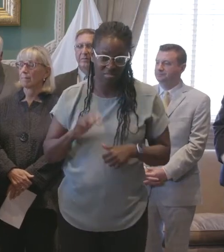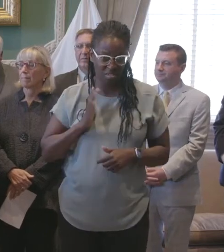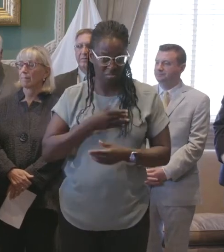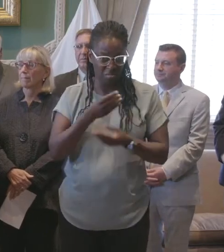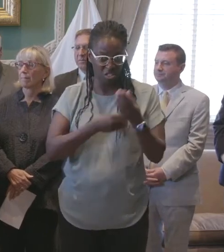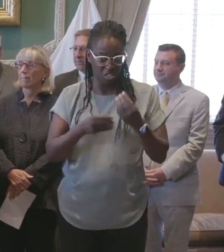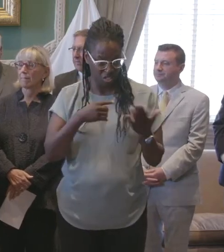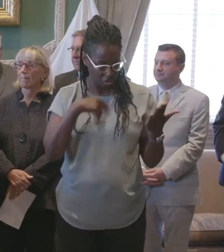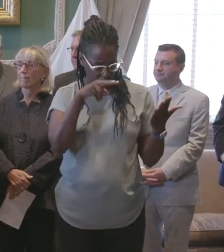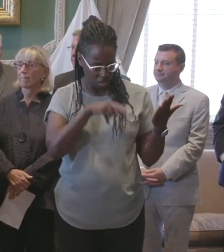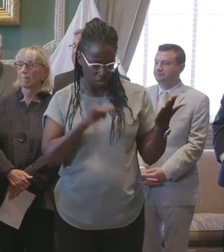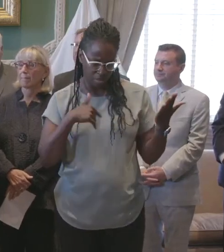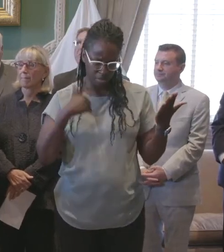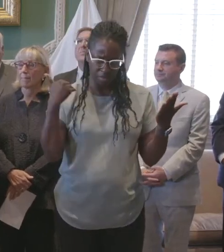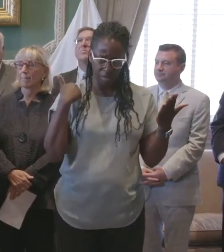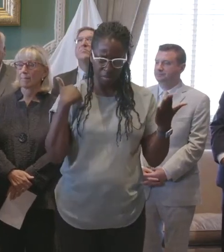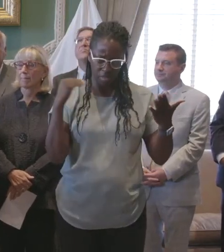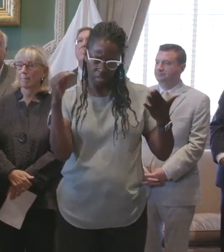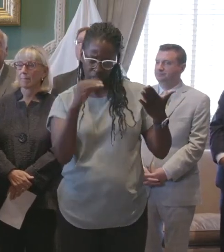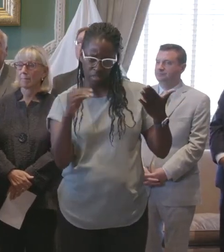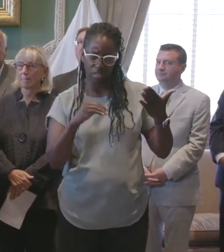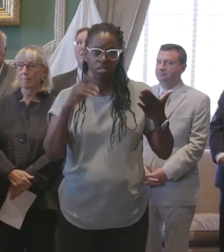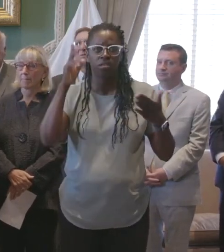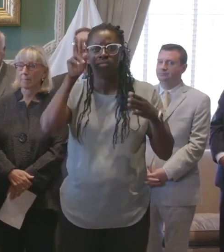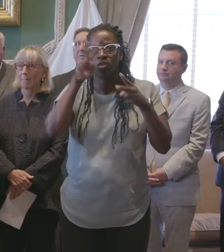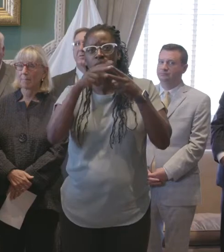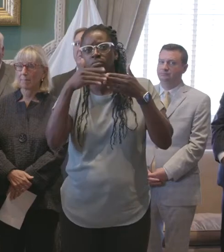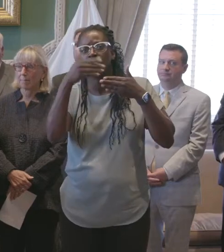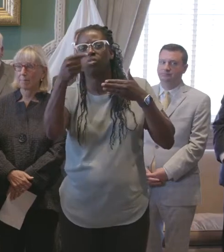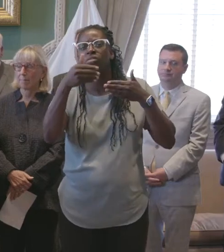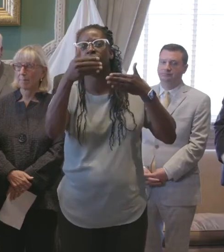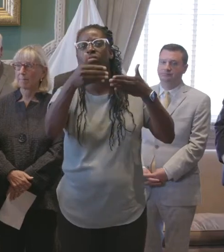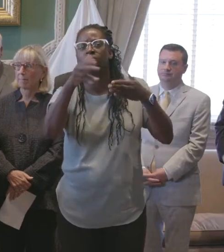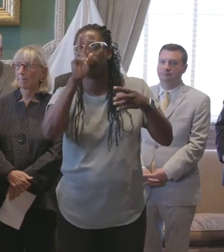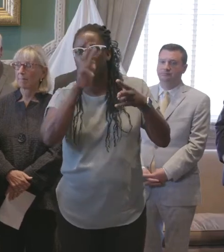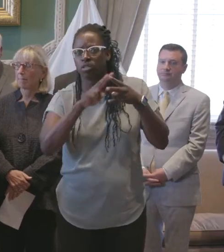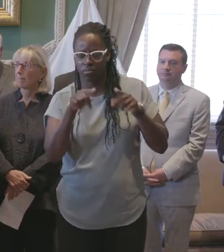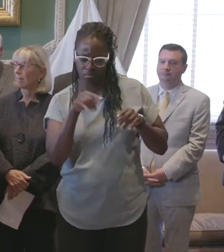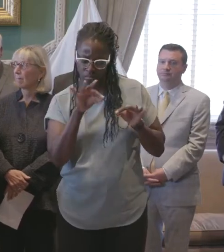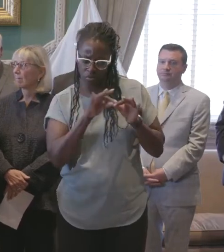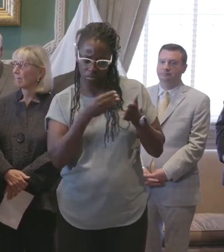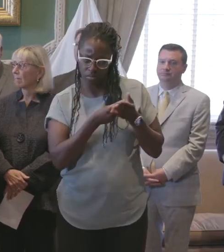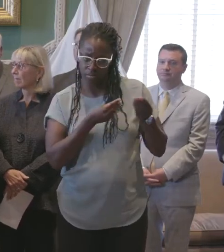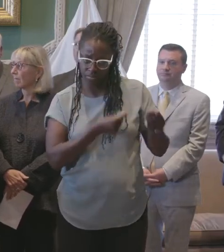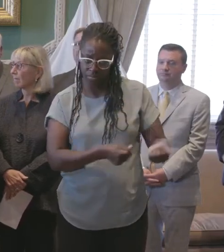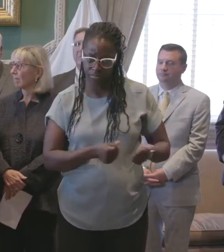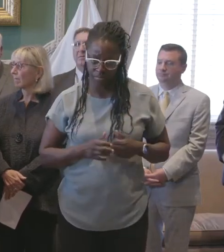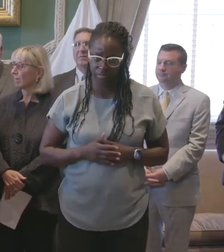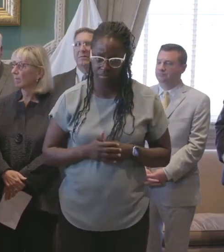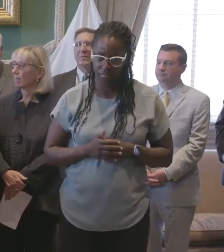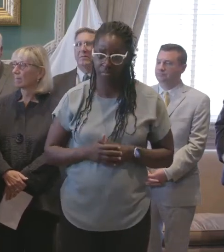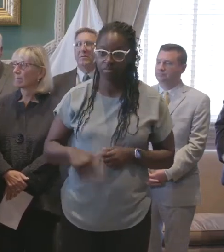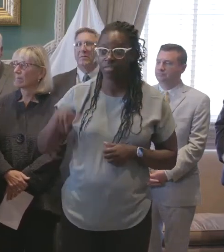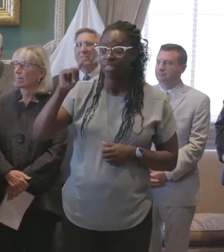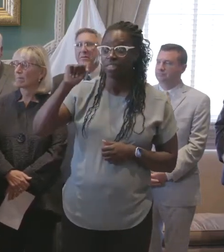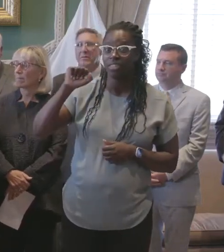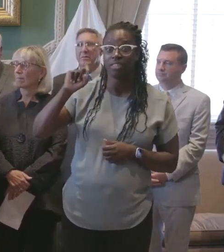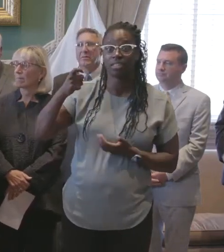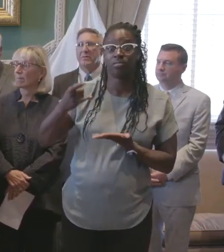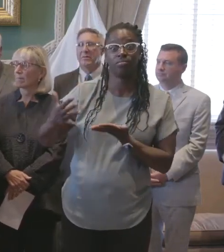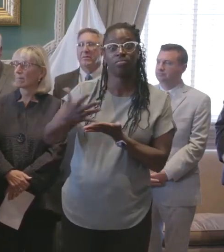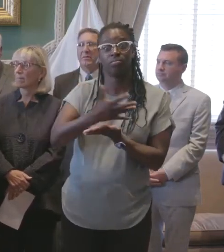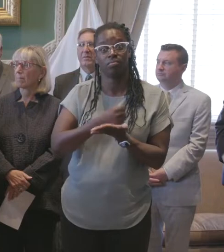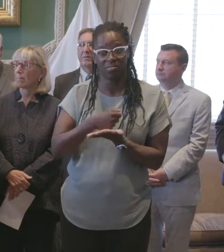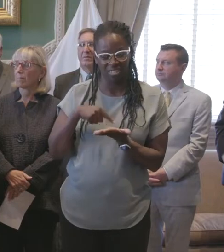as it should come as no surprise, we have some uncertainty as it relates to our existing tax revenue collections, something we'll have to monitor closely over the coming